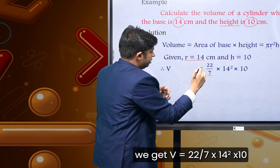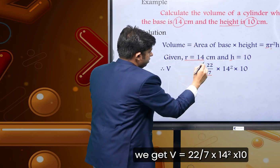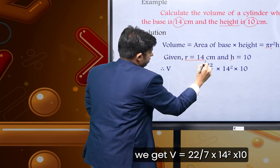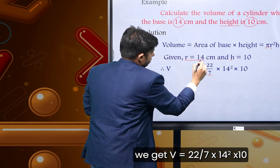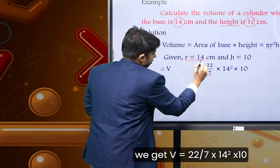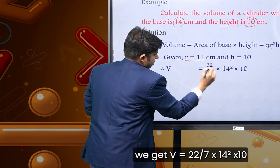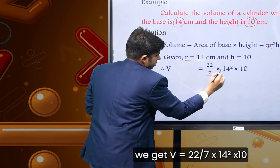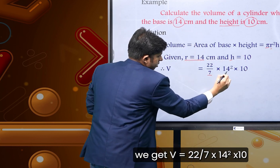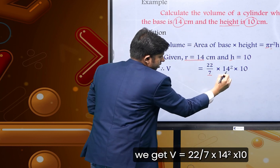into 10.